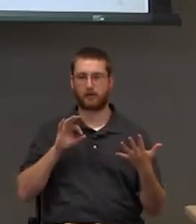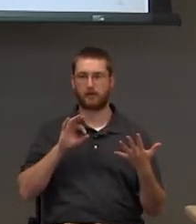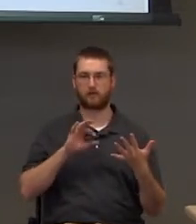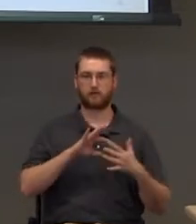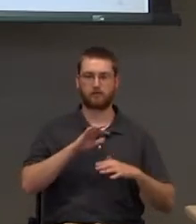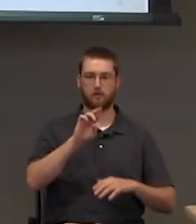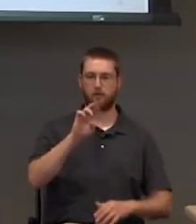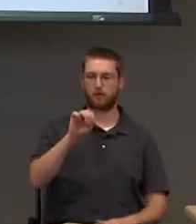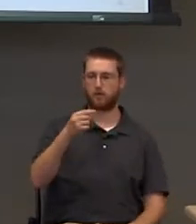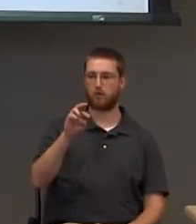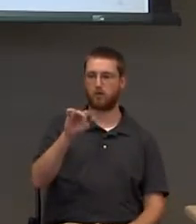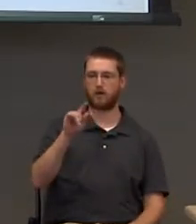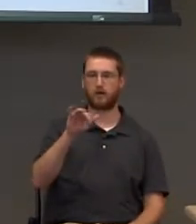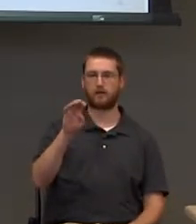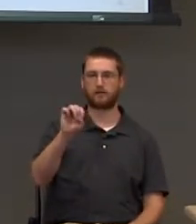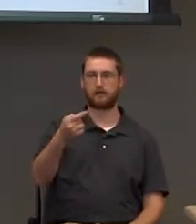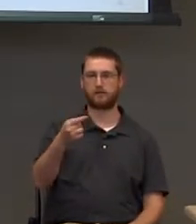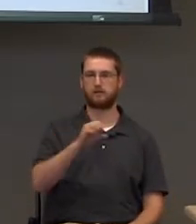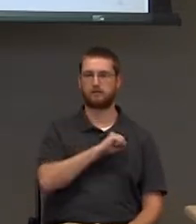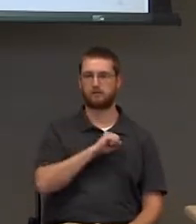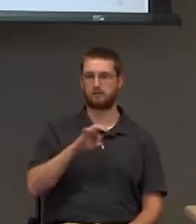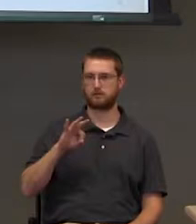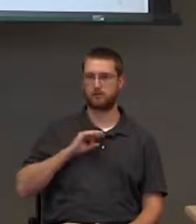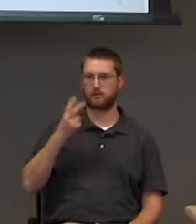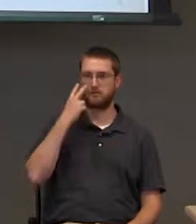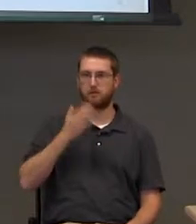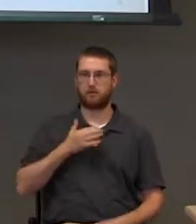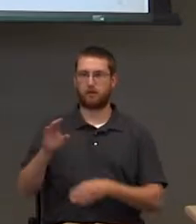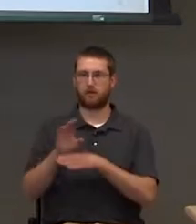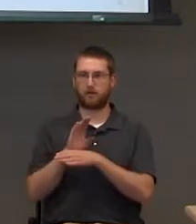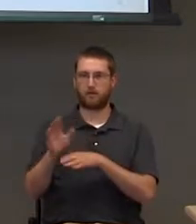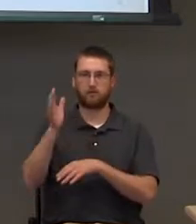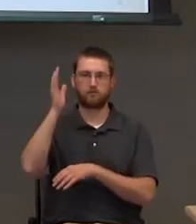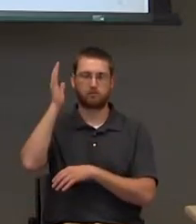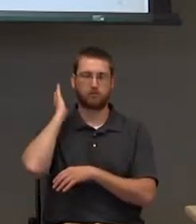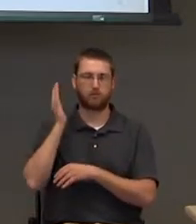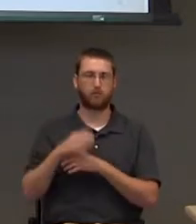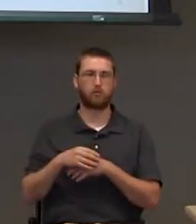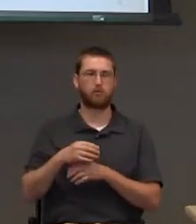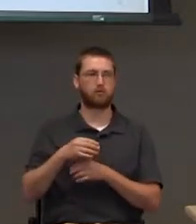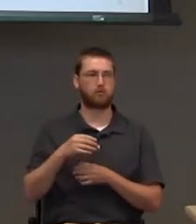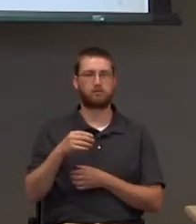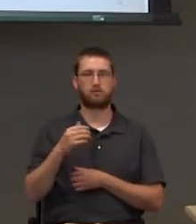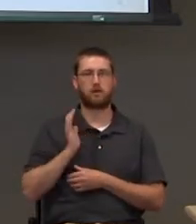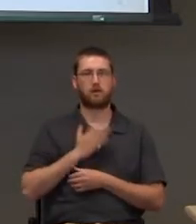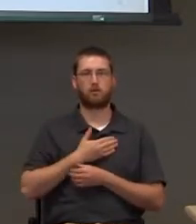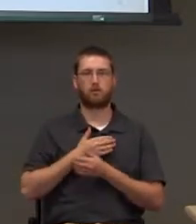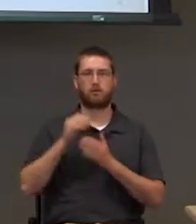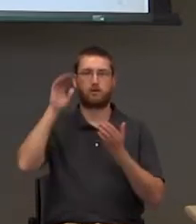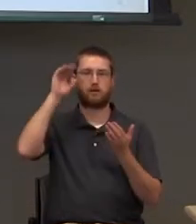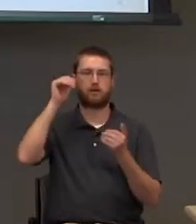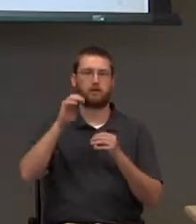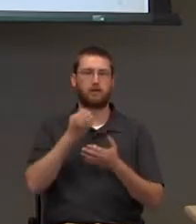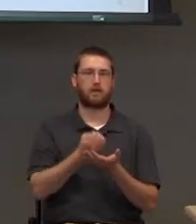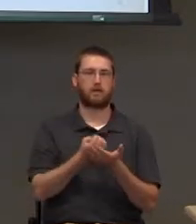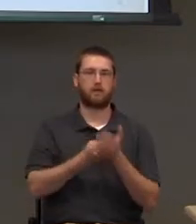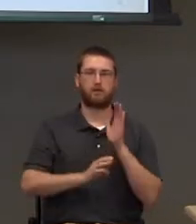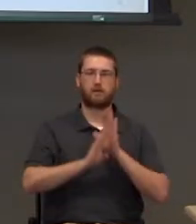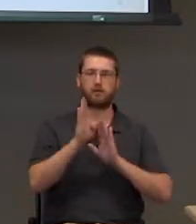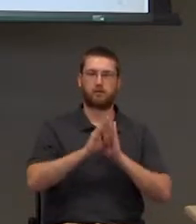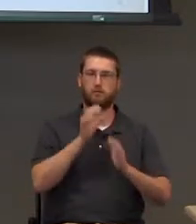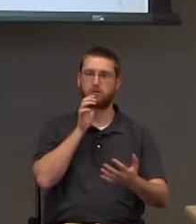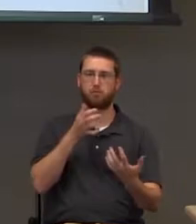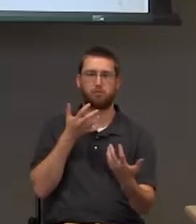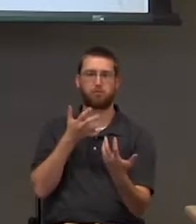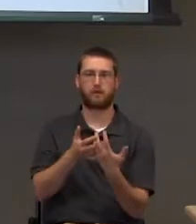reorganized entity to broaden our efforts. If you've seen one of my videos, you've been here before, you've heard me say, our expectations for economic development do not